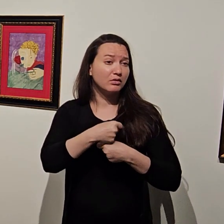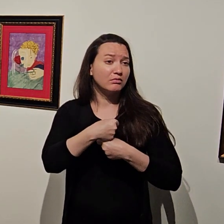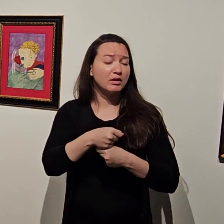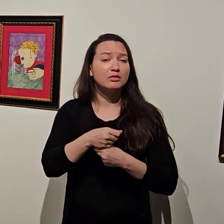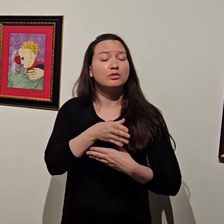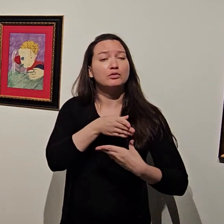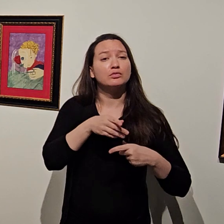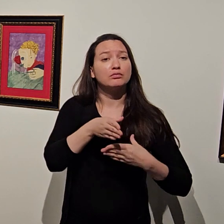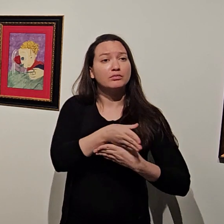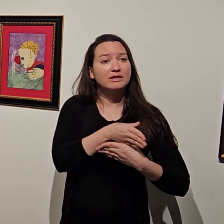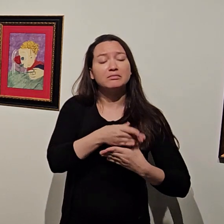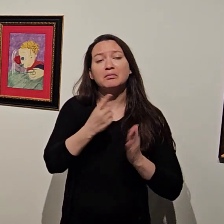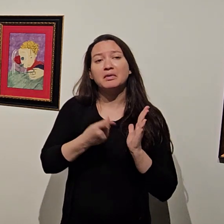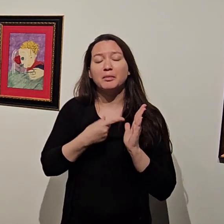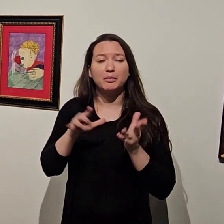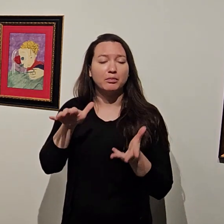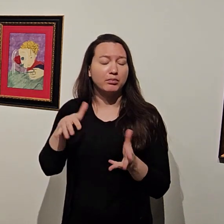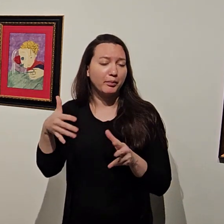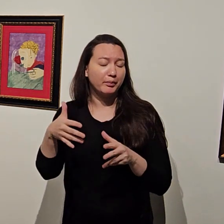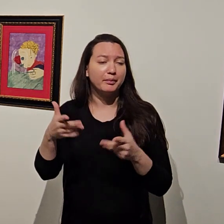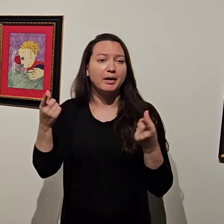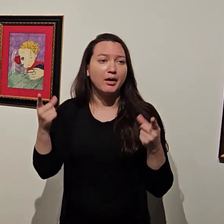sometimes chaotic nature of being a working person.